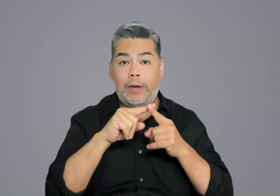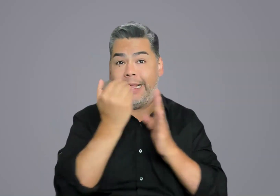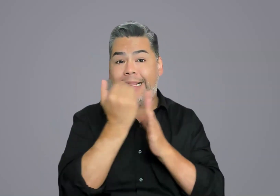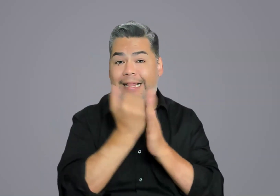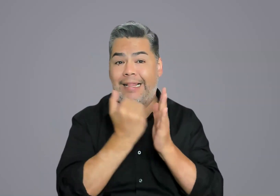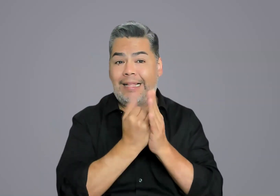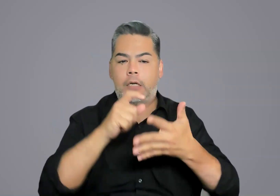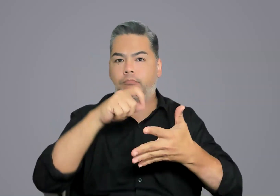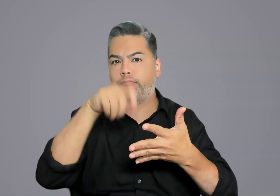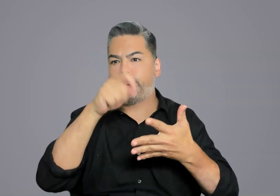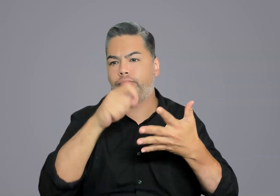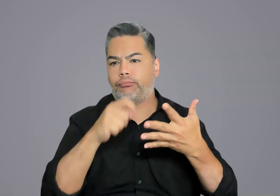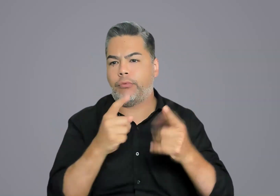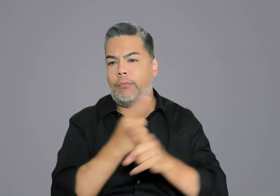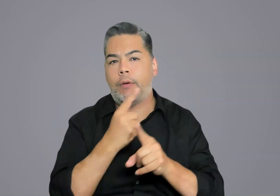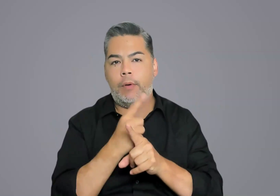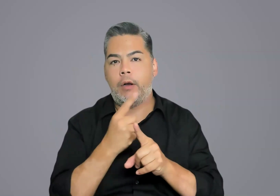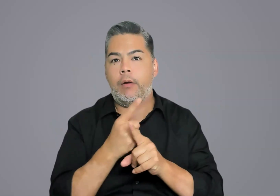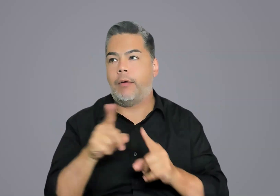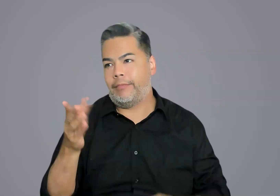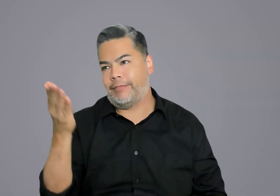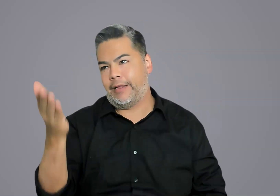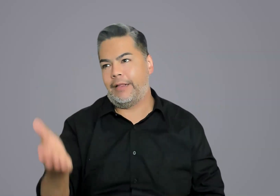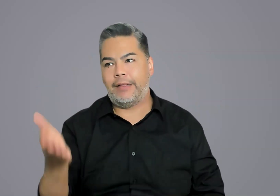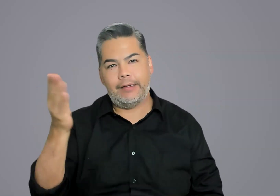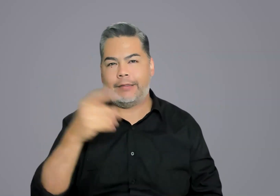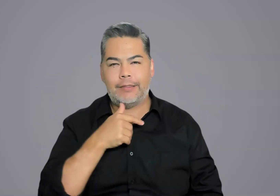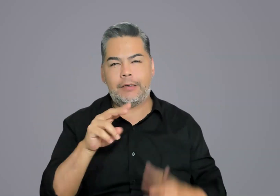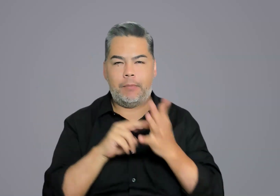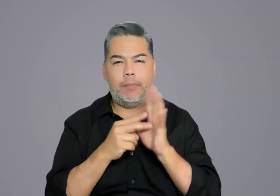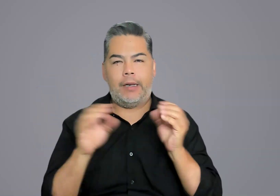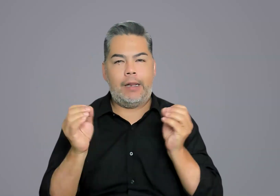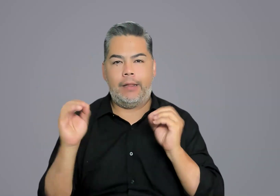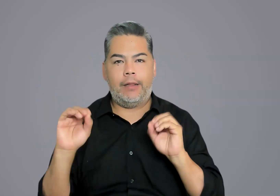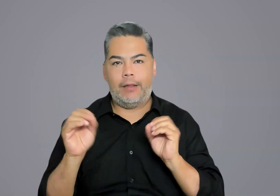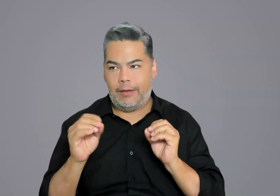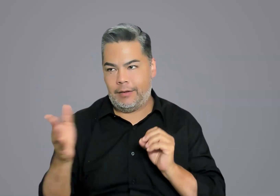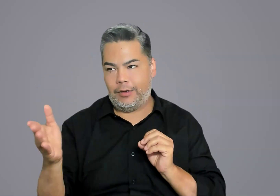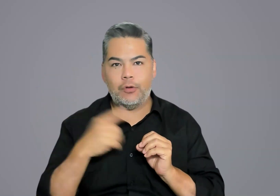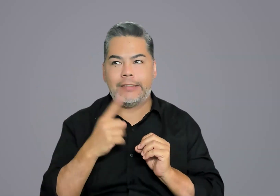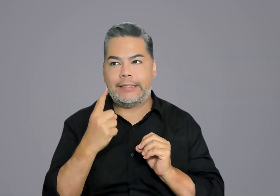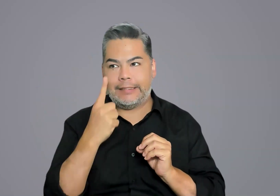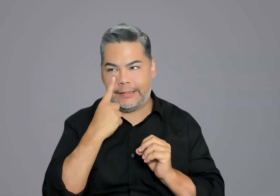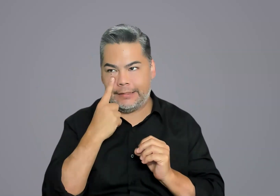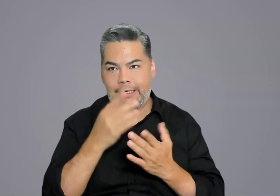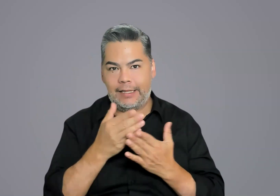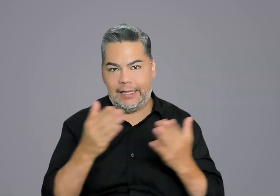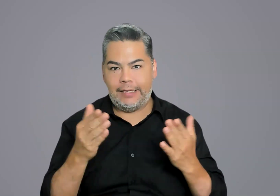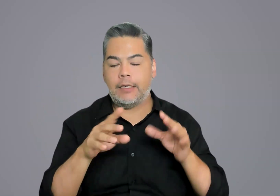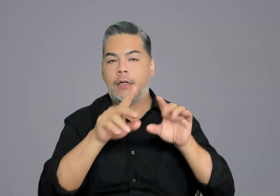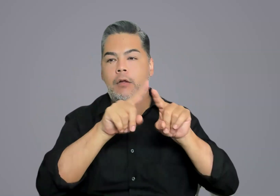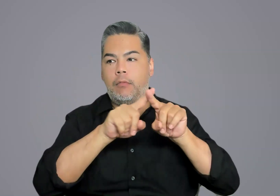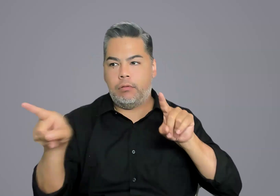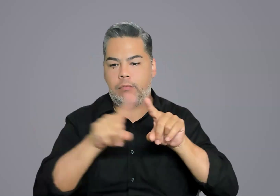up properly, the content is meaningless to screen reader users. You just hear things vertically, but you don't know